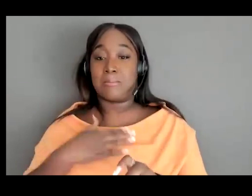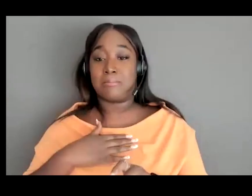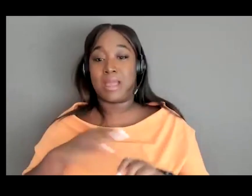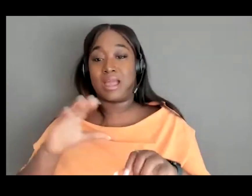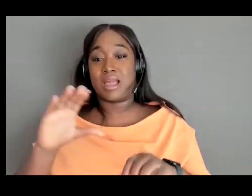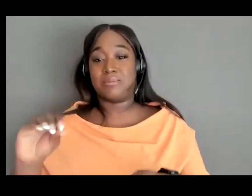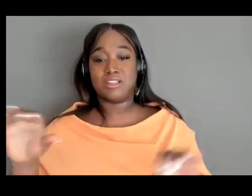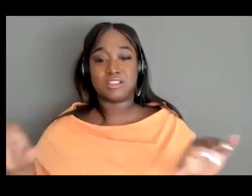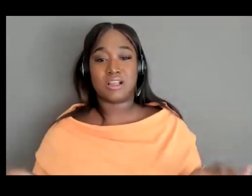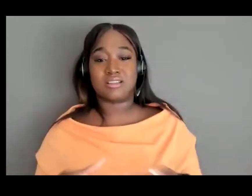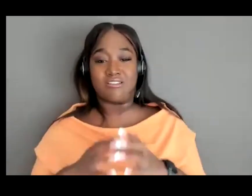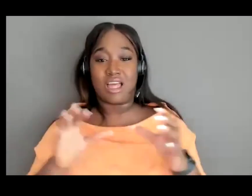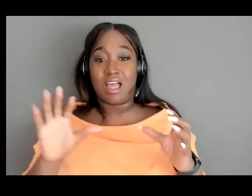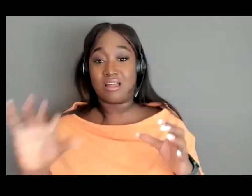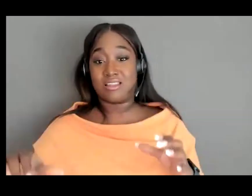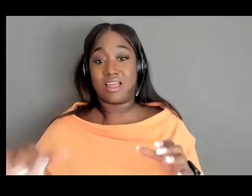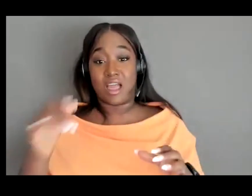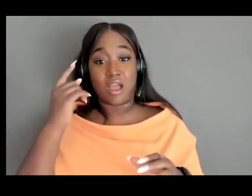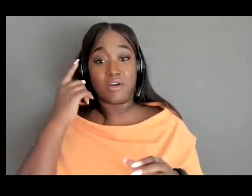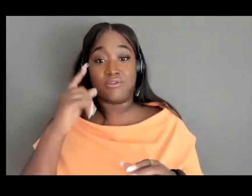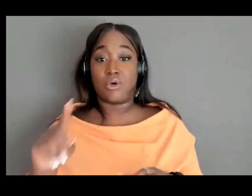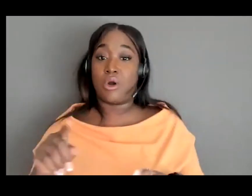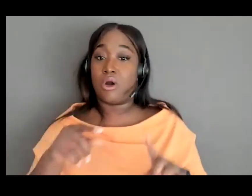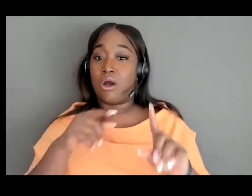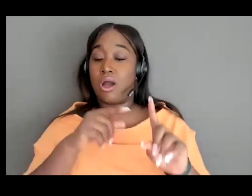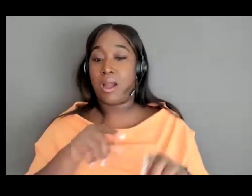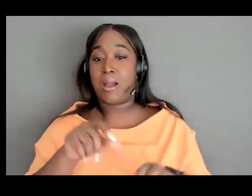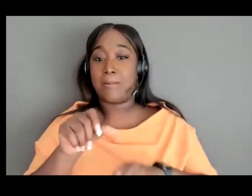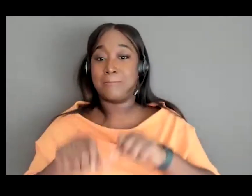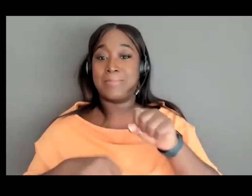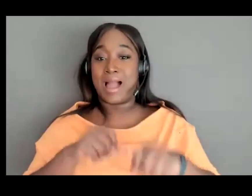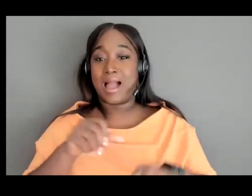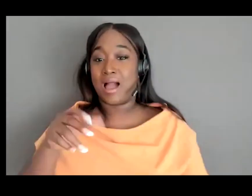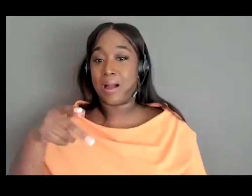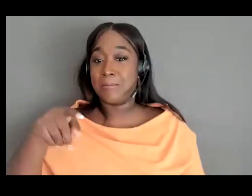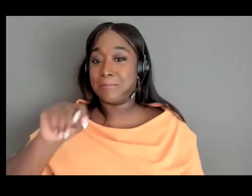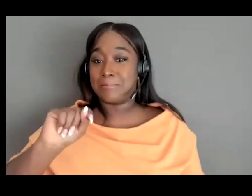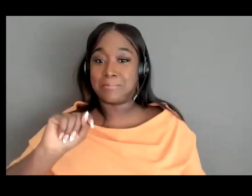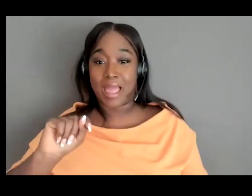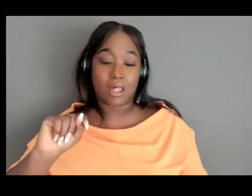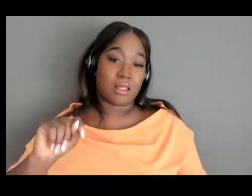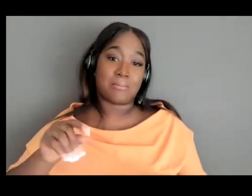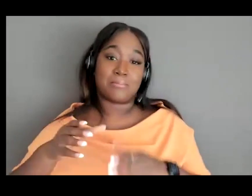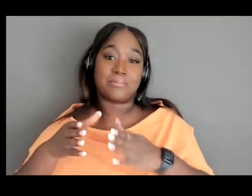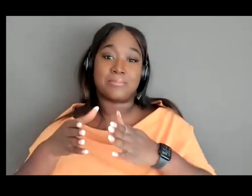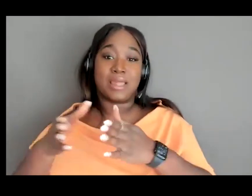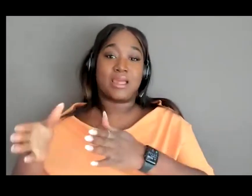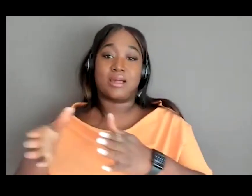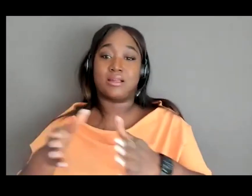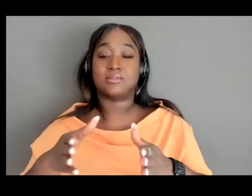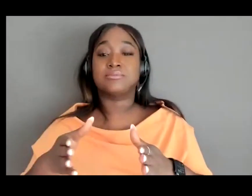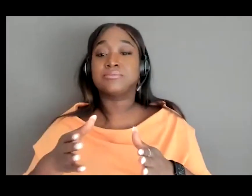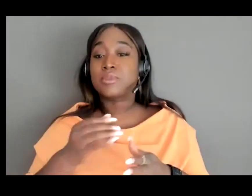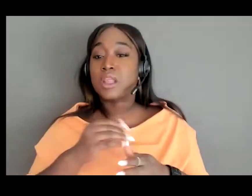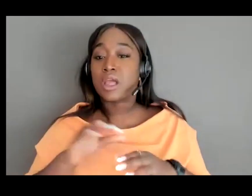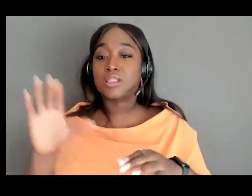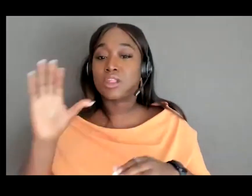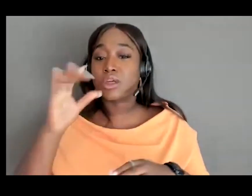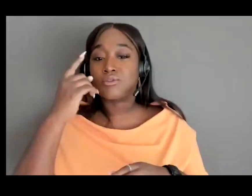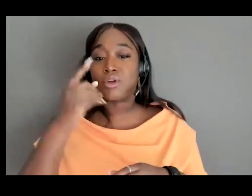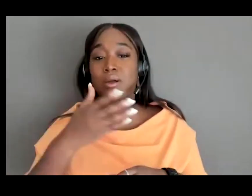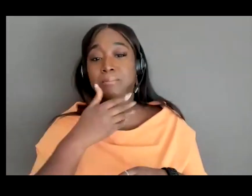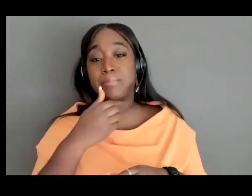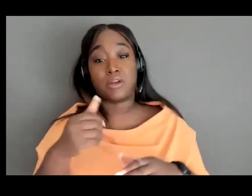company does a lot of this all over the country for bike ped plans, and looking at better methods for accessibility